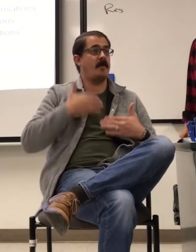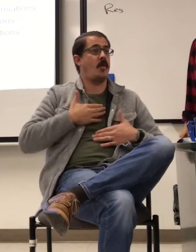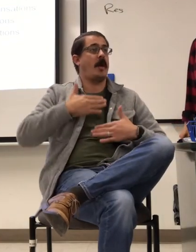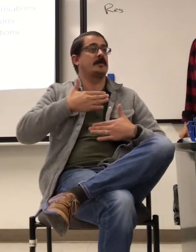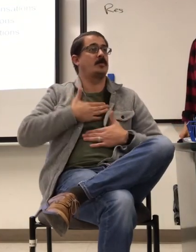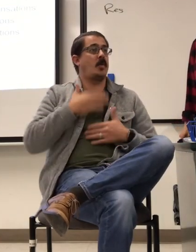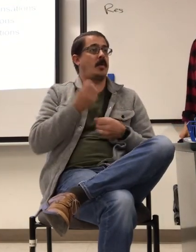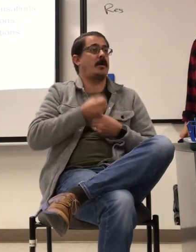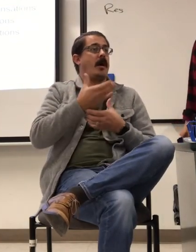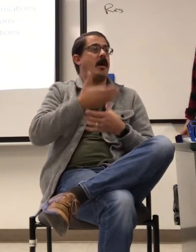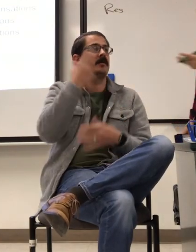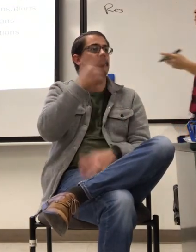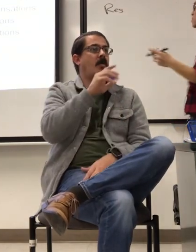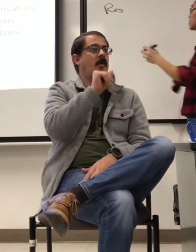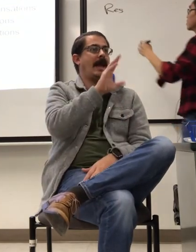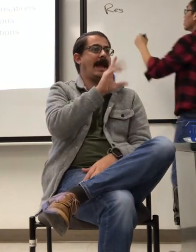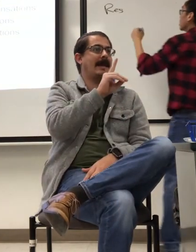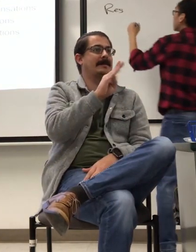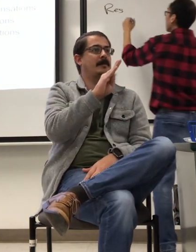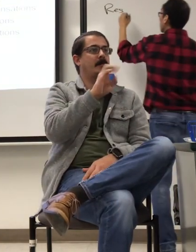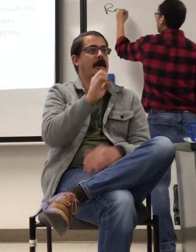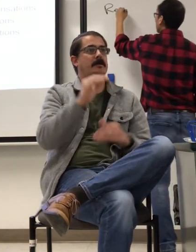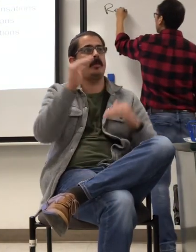cause of the acid-base imbalance.